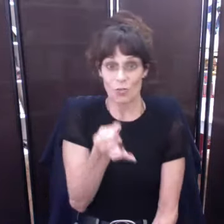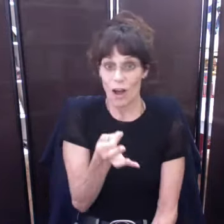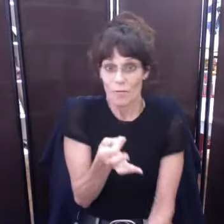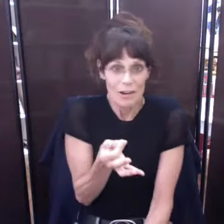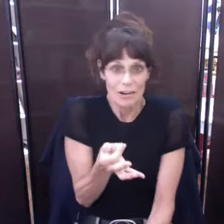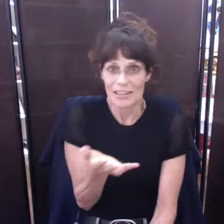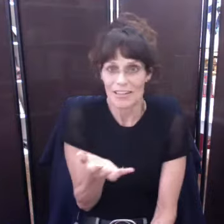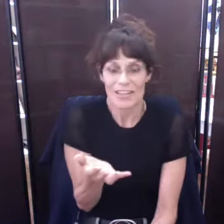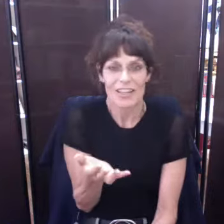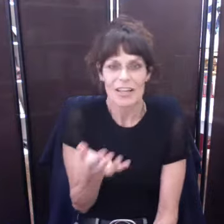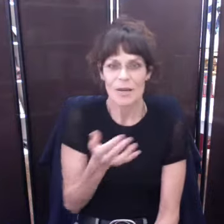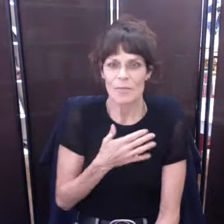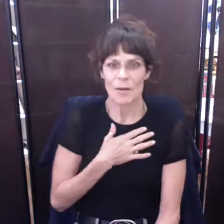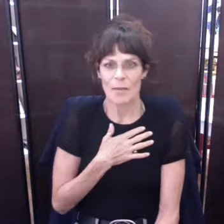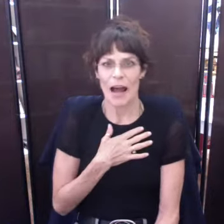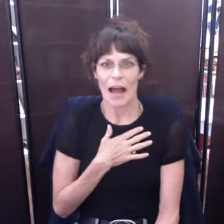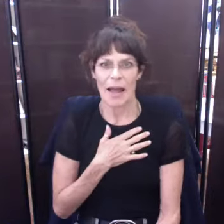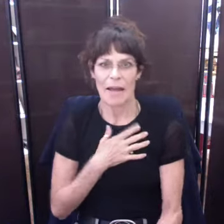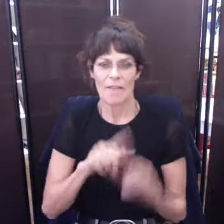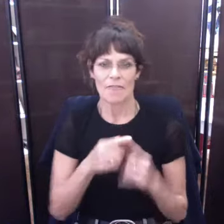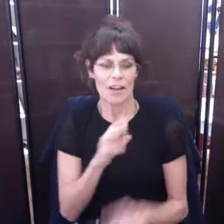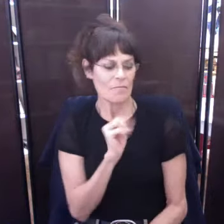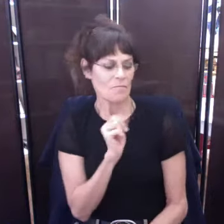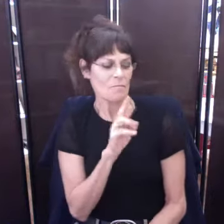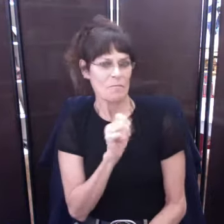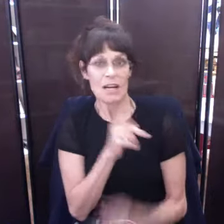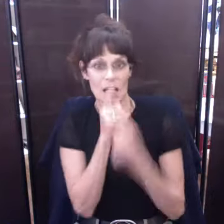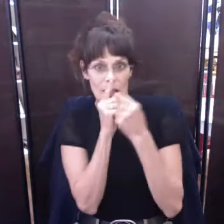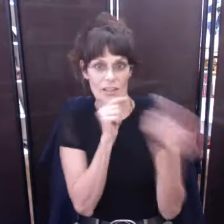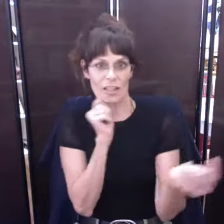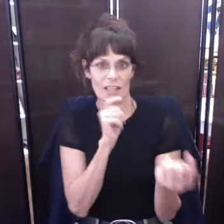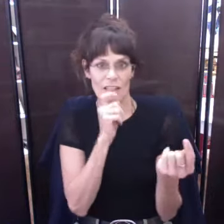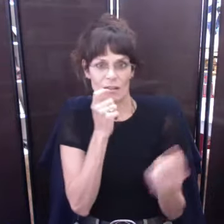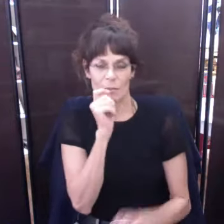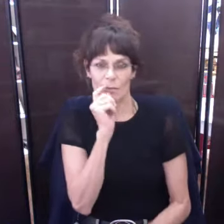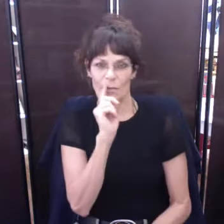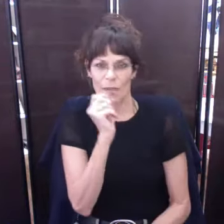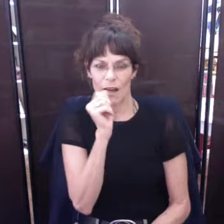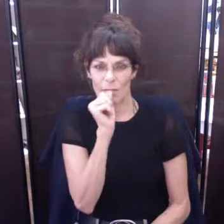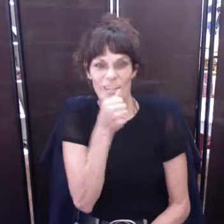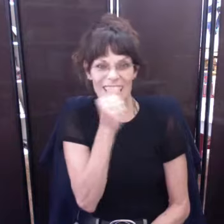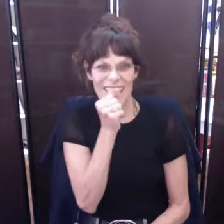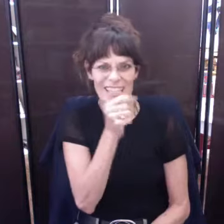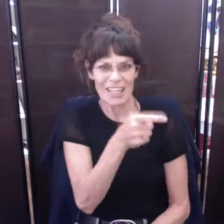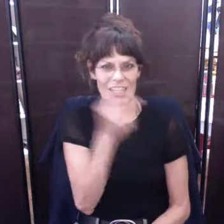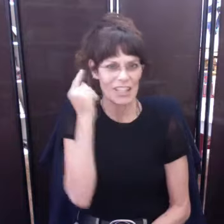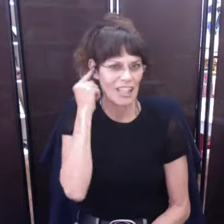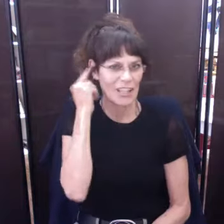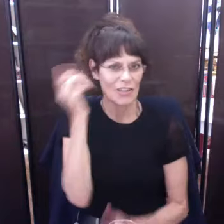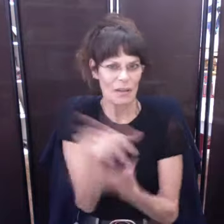my buddy Mark is allergic to peanuts, and his ears get really large. In fact, I seen him have an allergic reaction. I was dying laughing